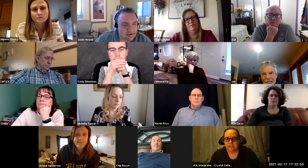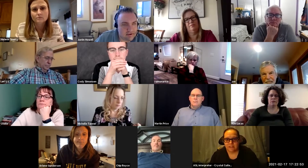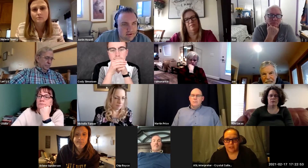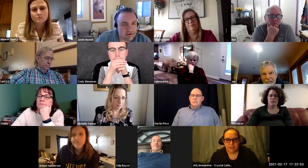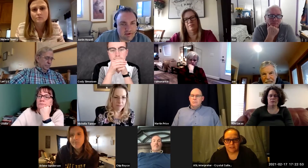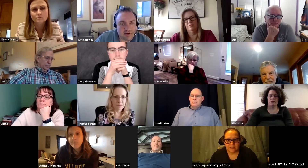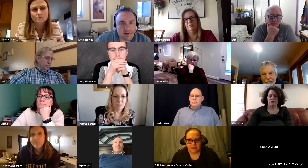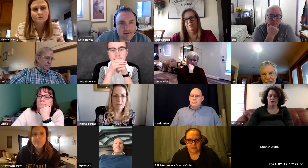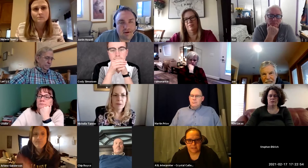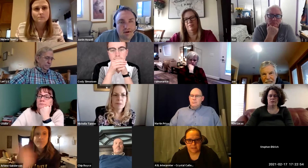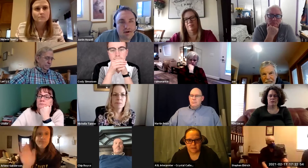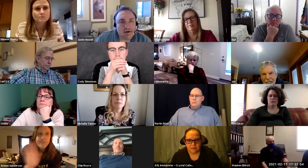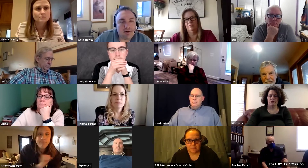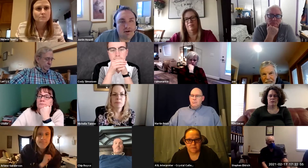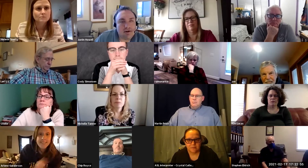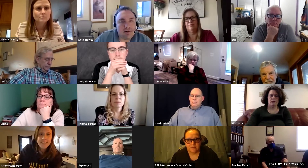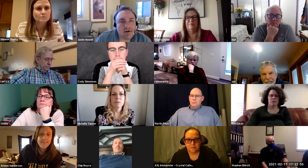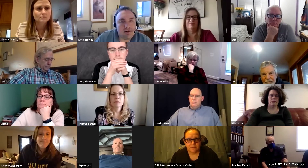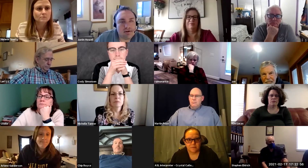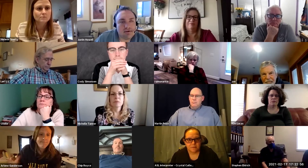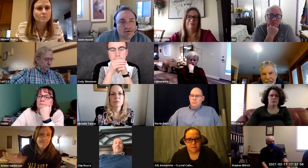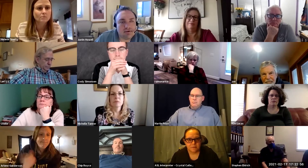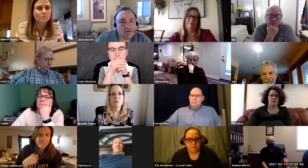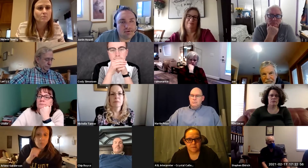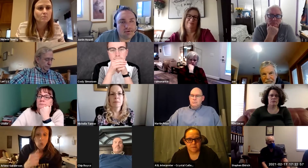where is Steven? I can't see that he's on there.